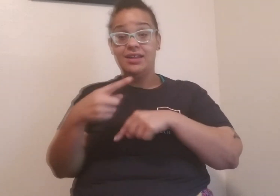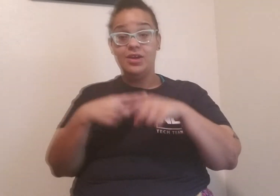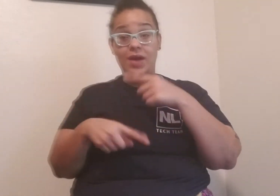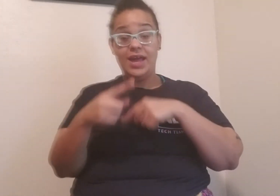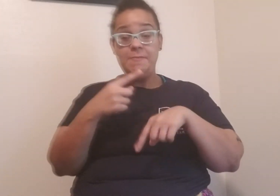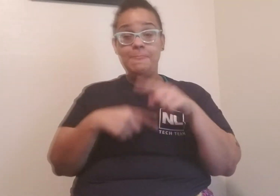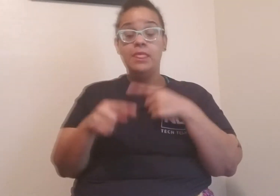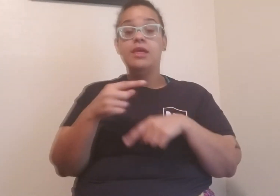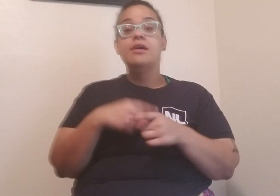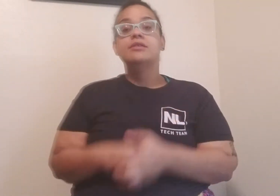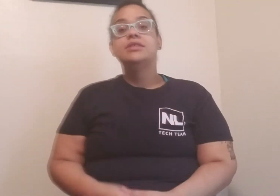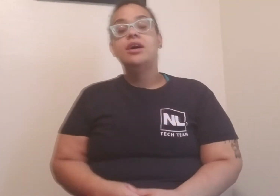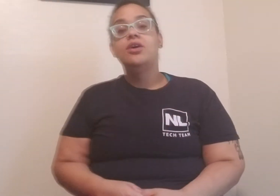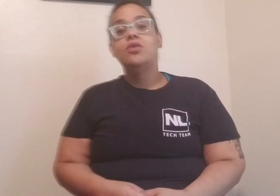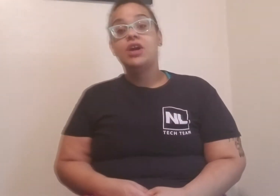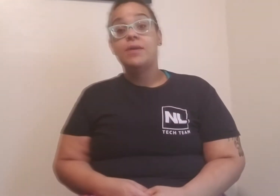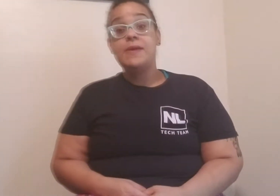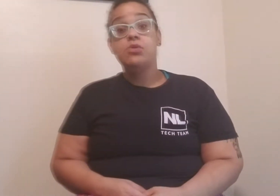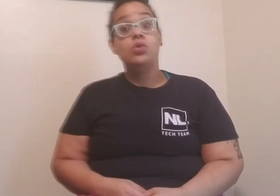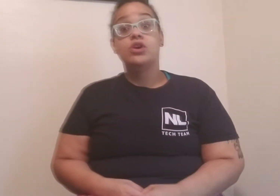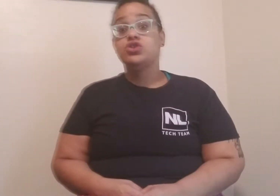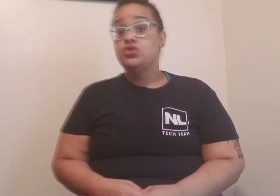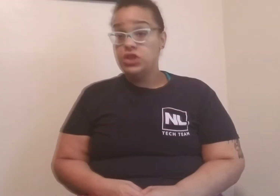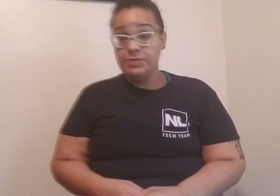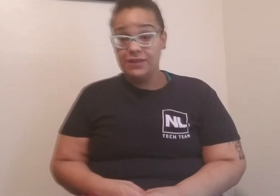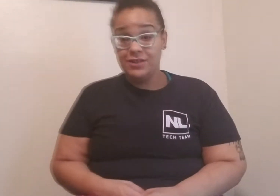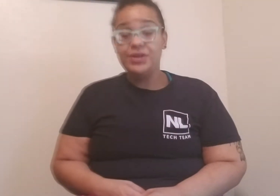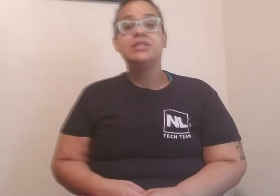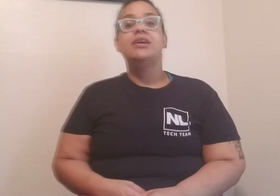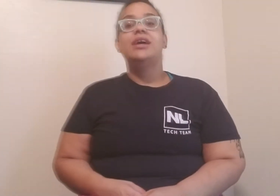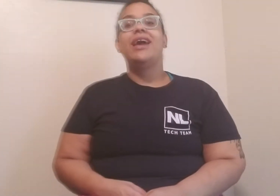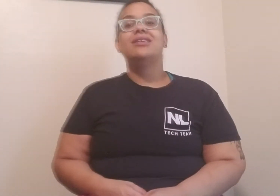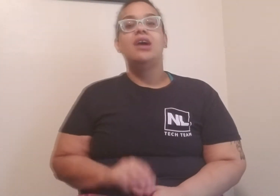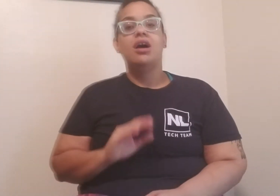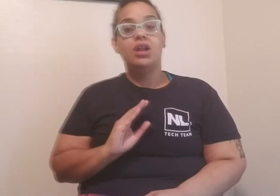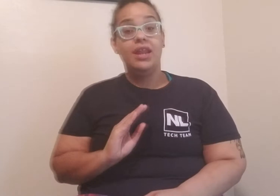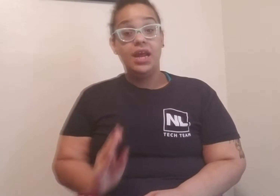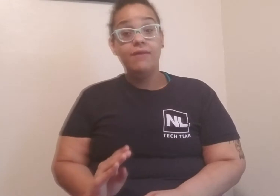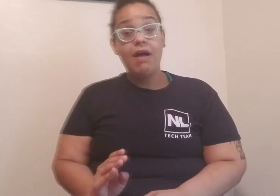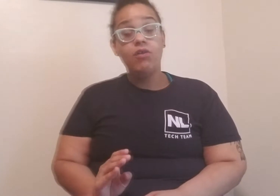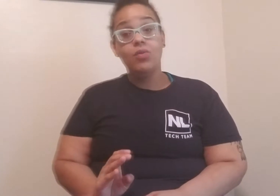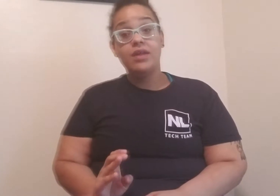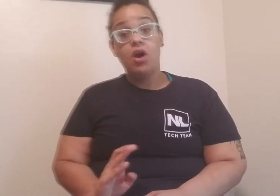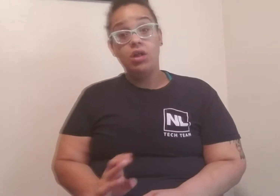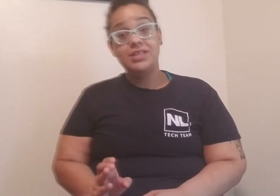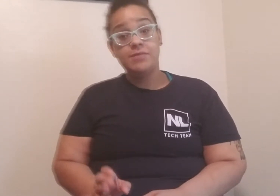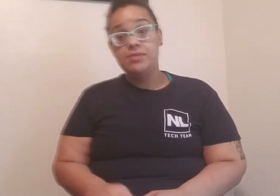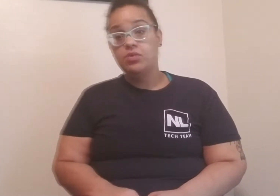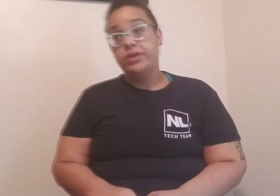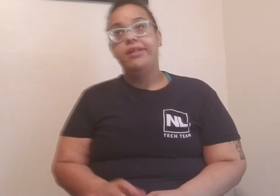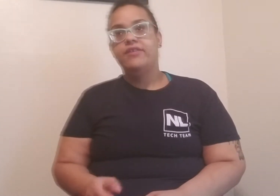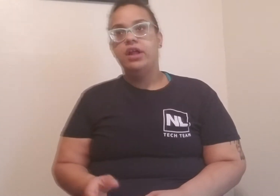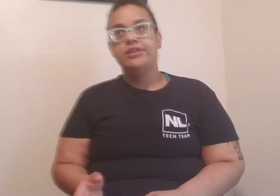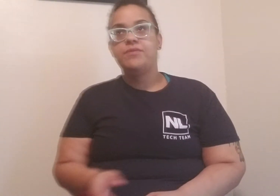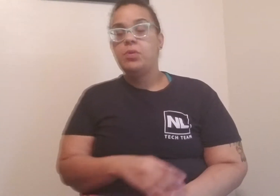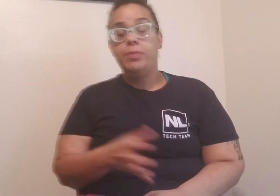Okay, so there are people who are extremely fluent and can talk on a native level with all deaf people, well, all deaf people, most